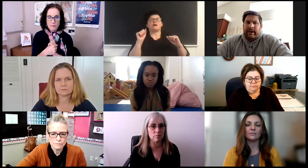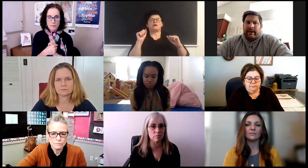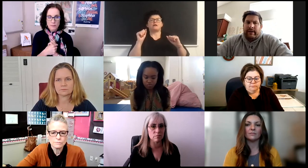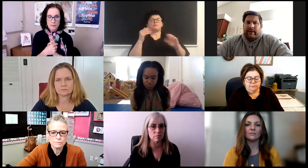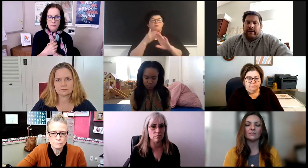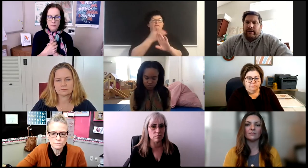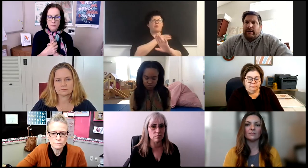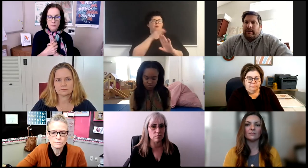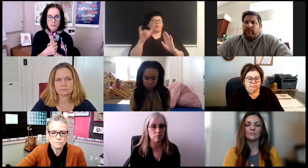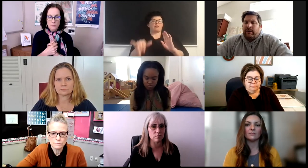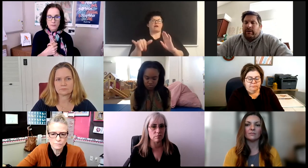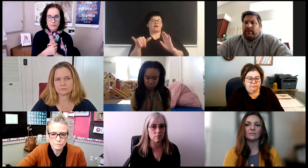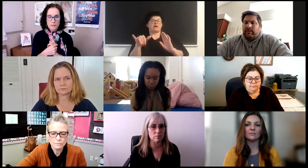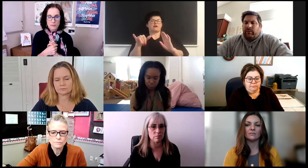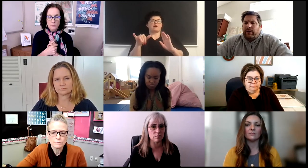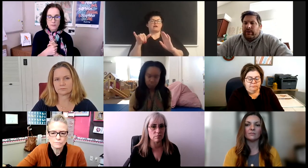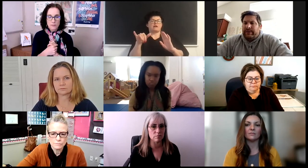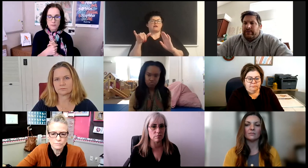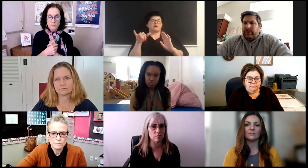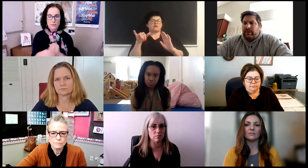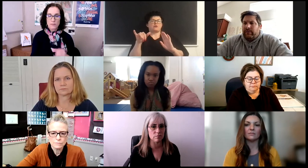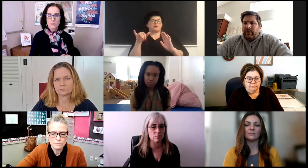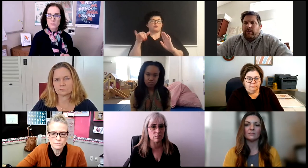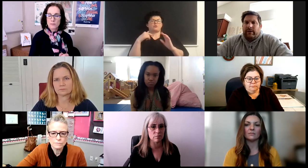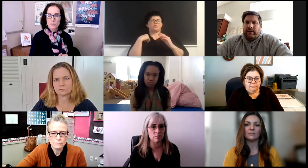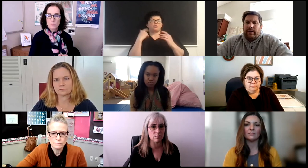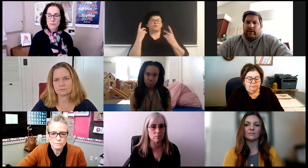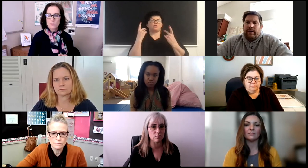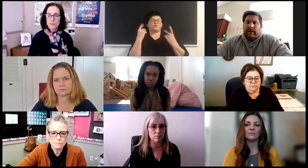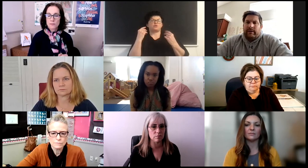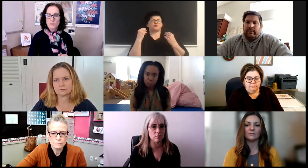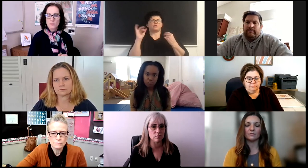Prior to that, what we would do with our weekly